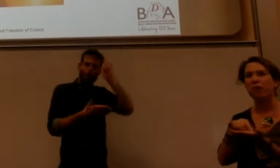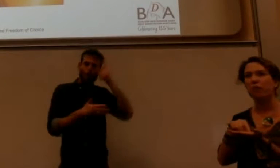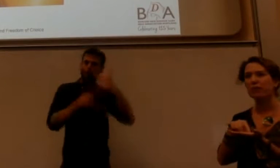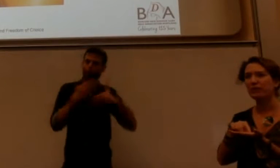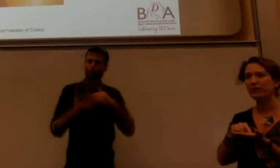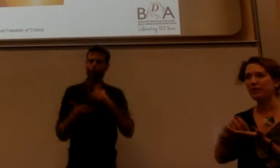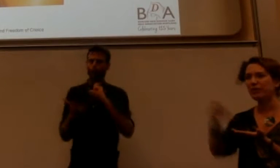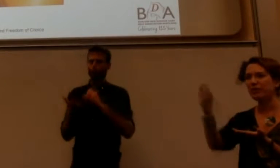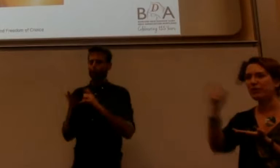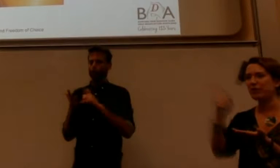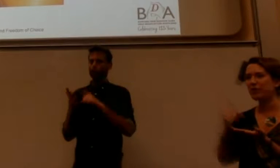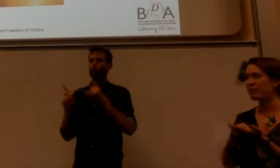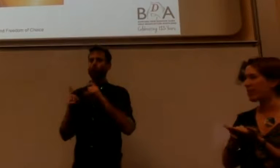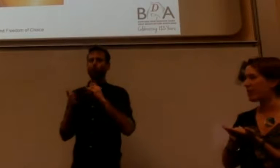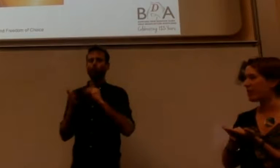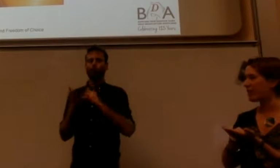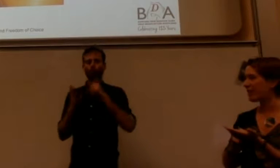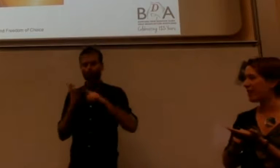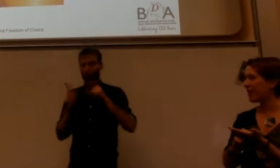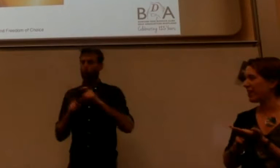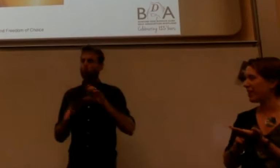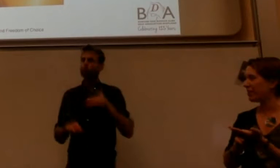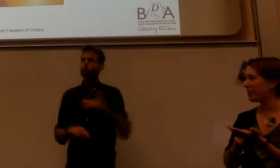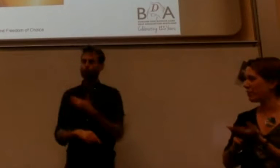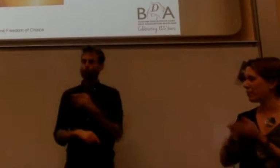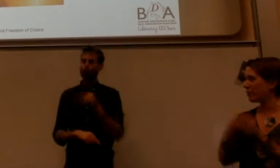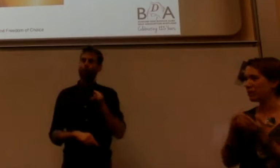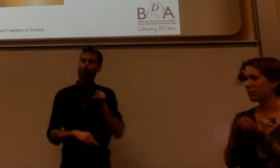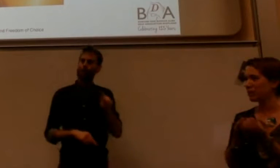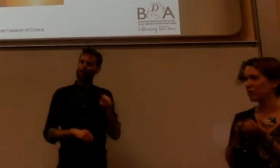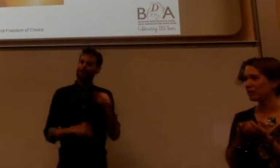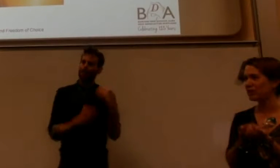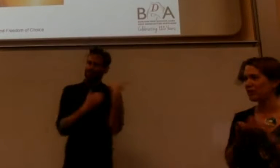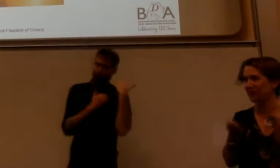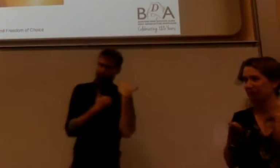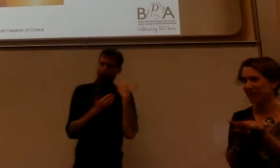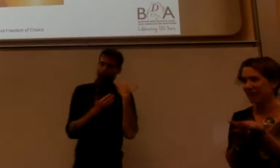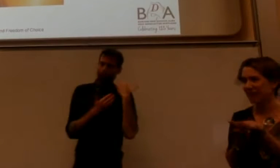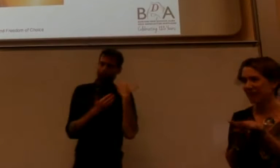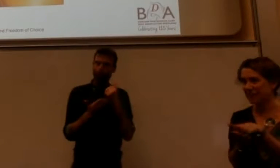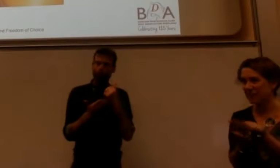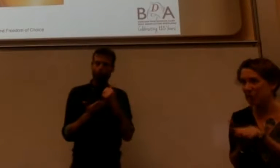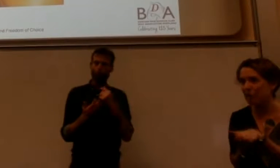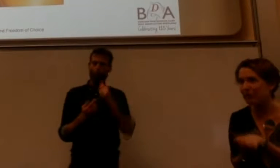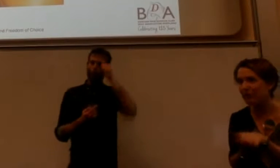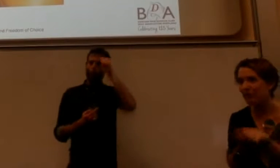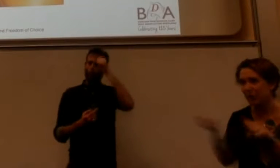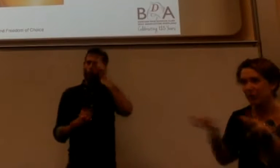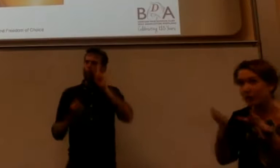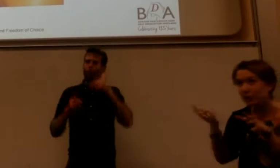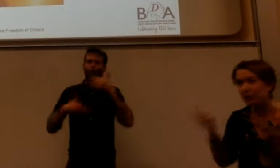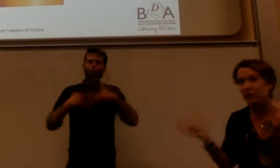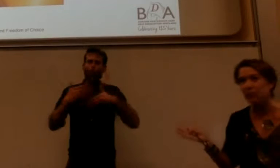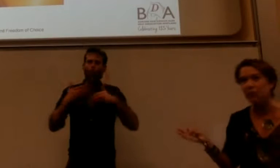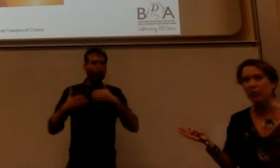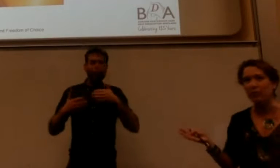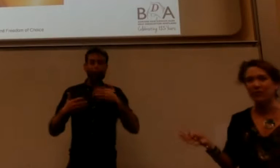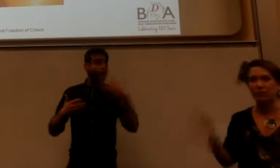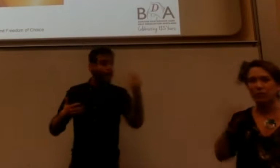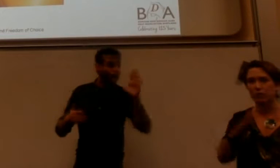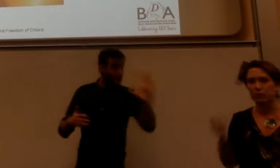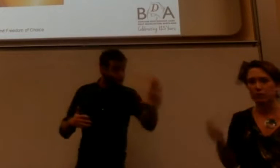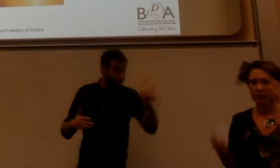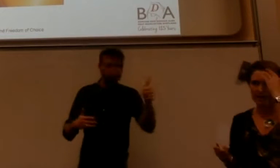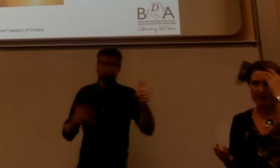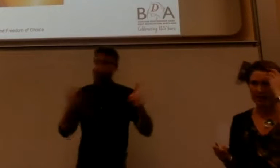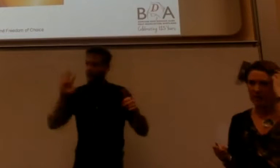information hub. So if any requests come in, we would make sure that SCOD knows that who's doing what,